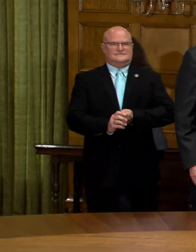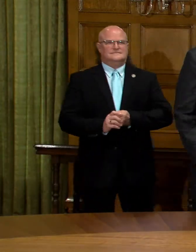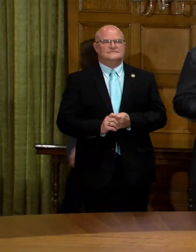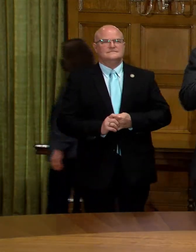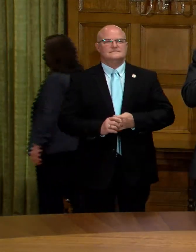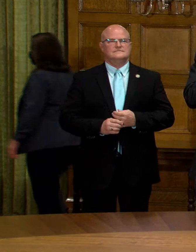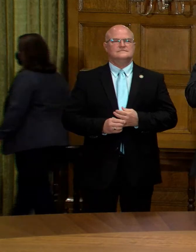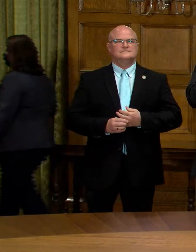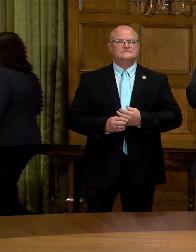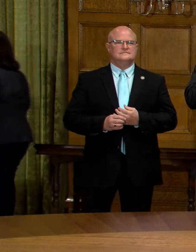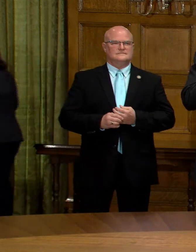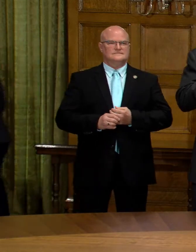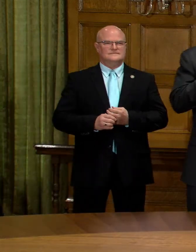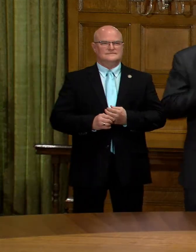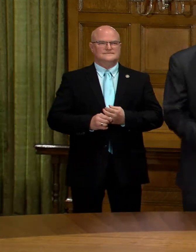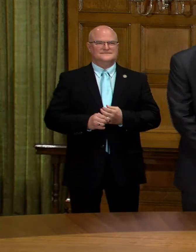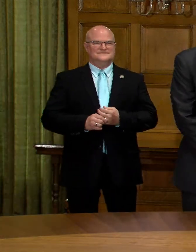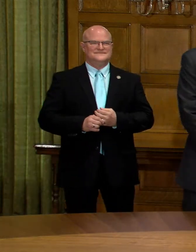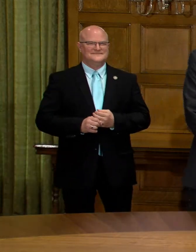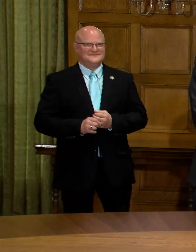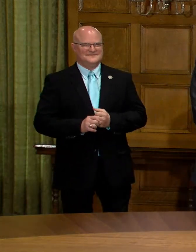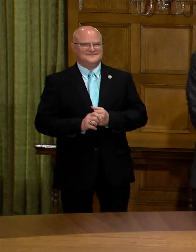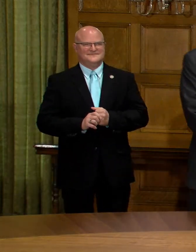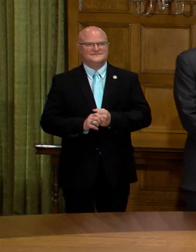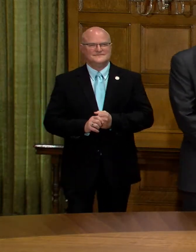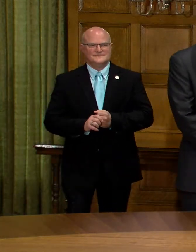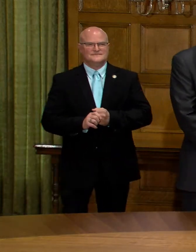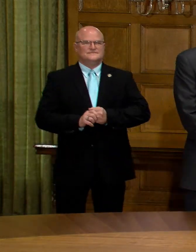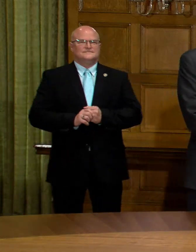better keep it on right now.